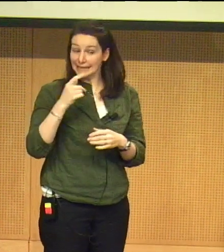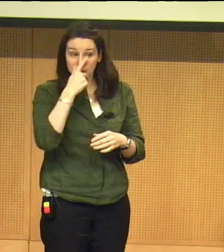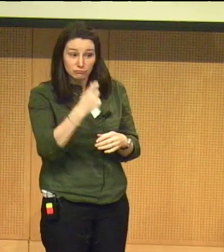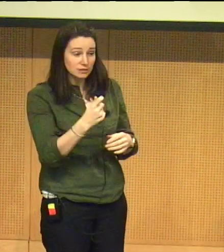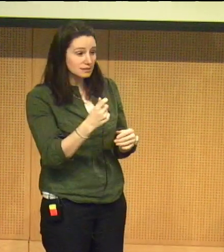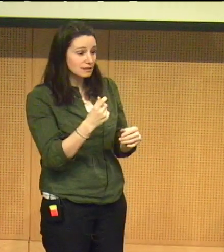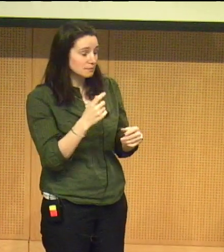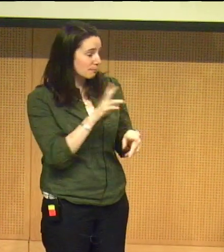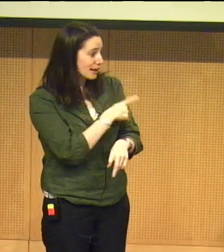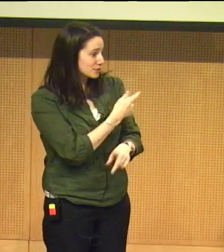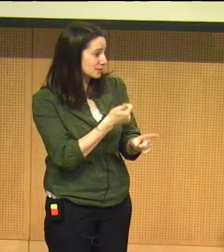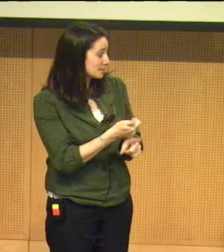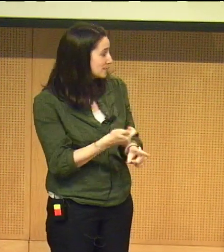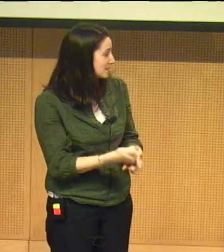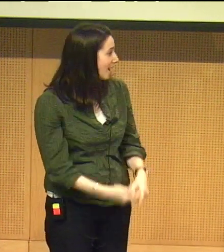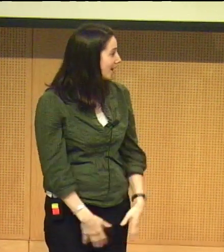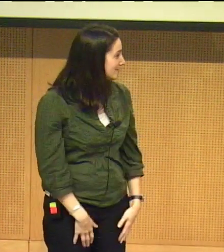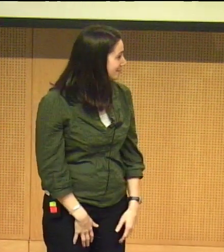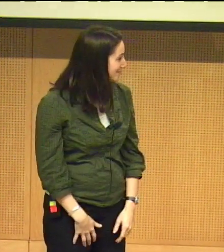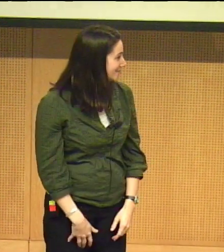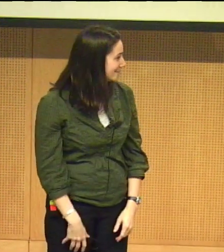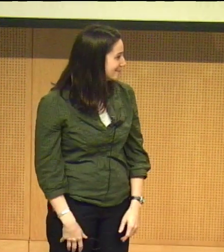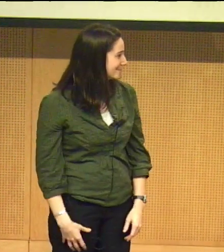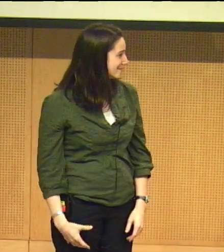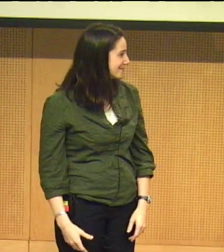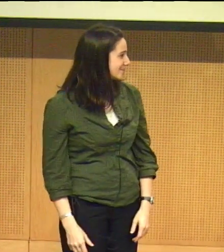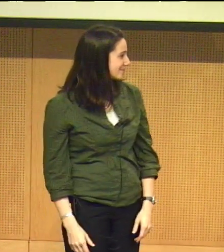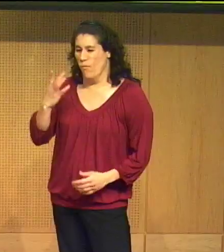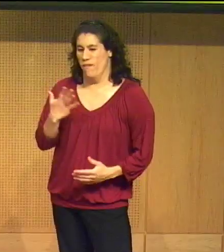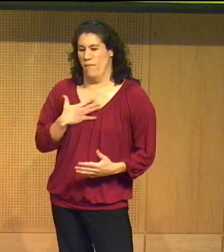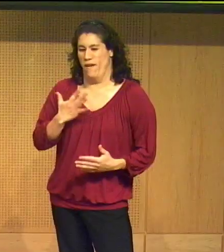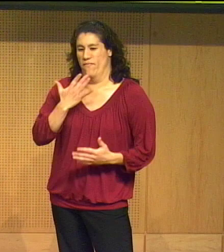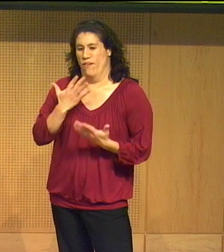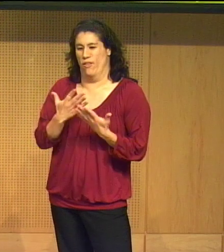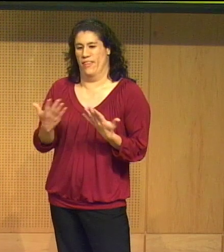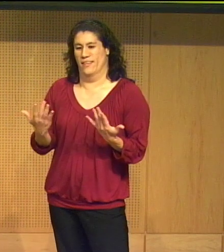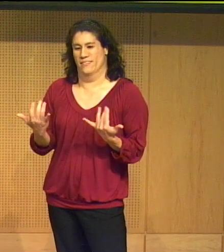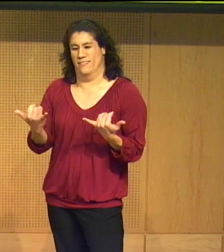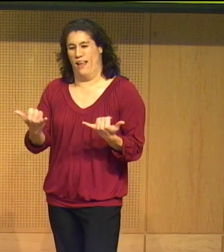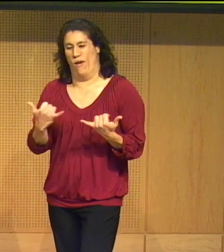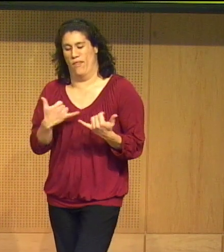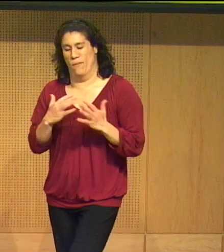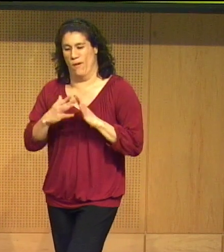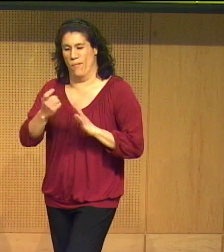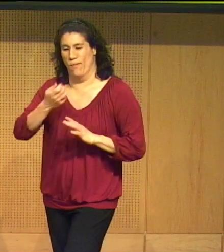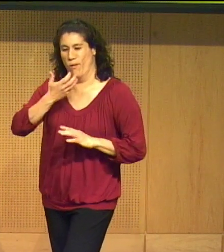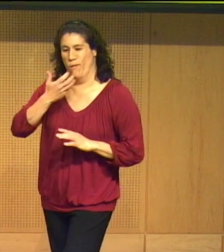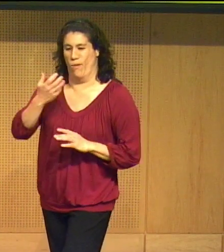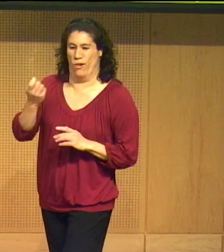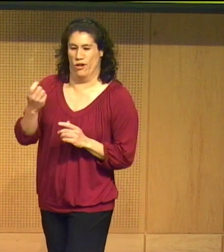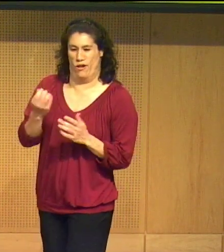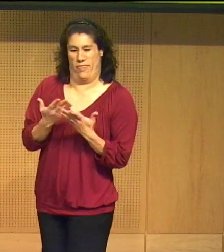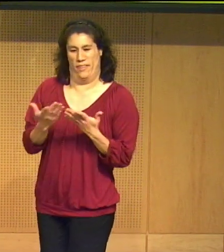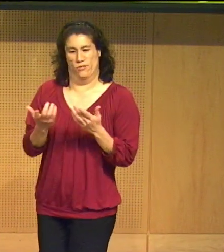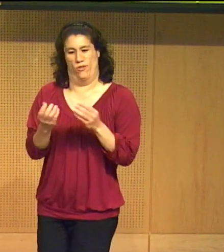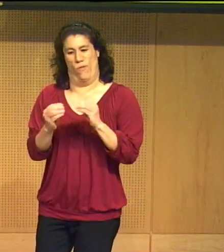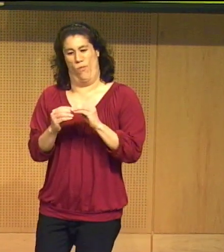interesting people, and interesting patients. I think one of my favorite things now is, now that I'm a little bit older and I'm